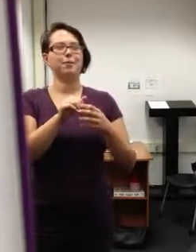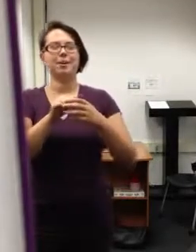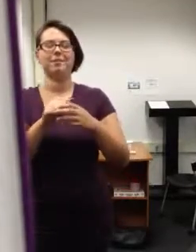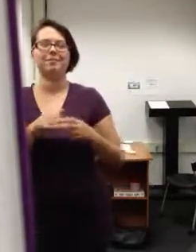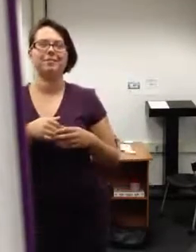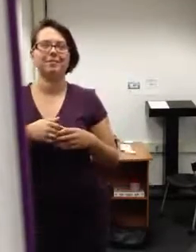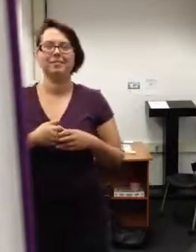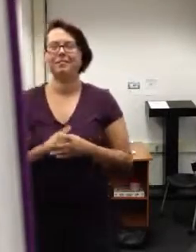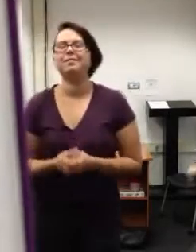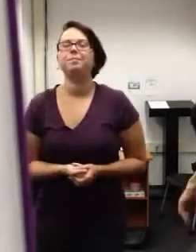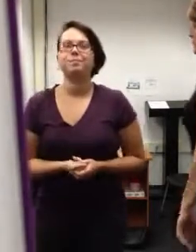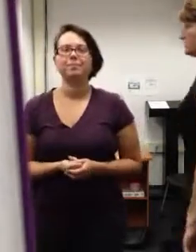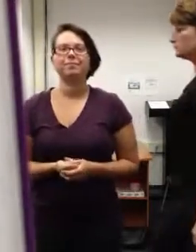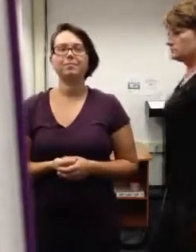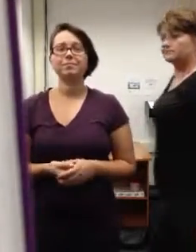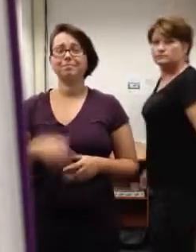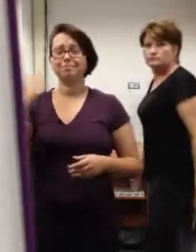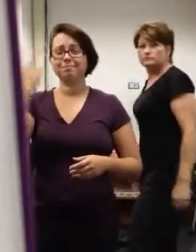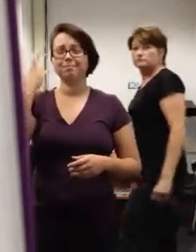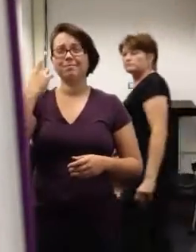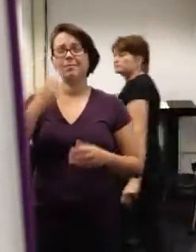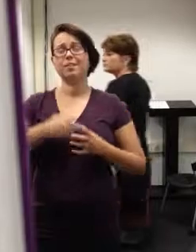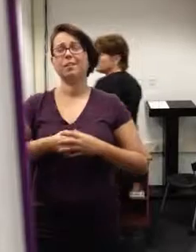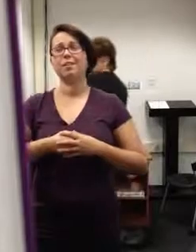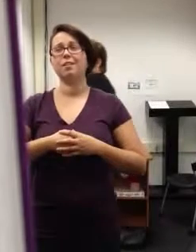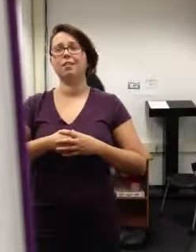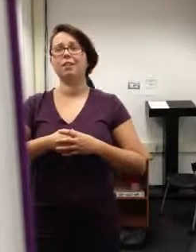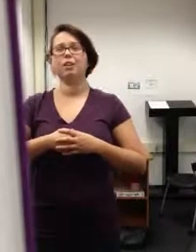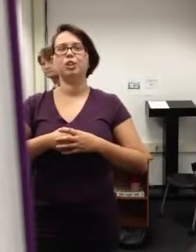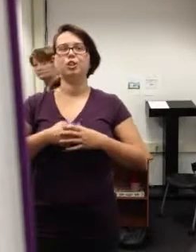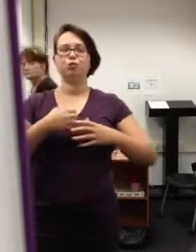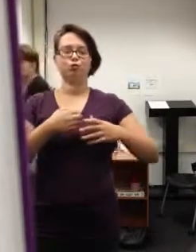Okay. To realize that social change